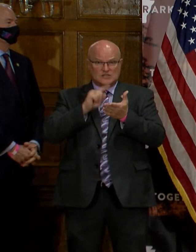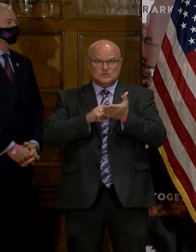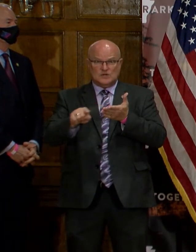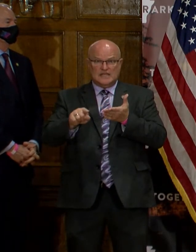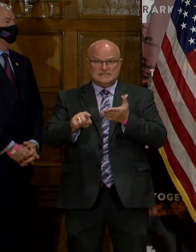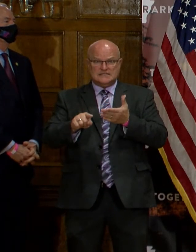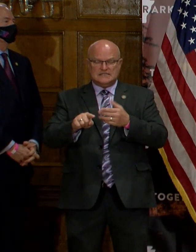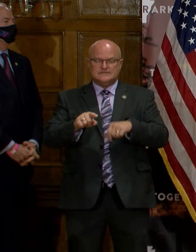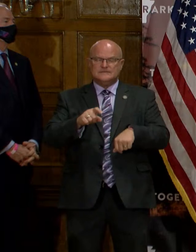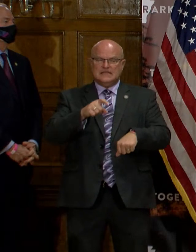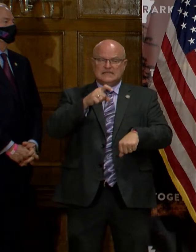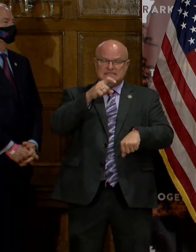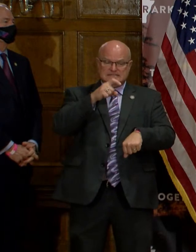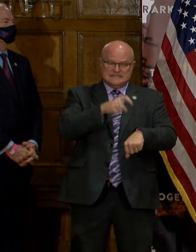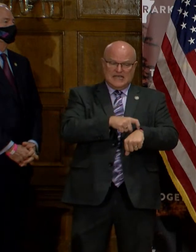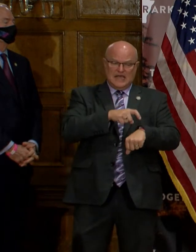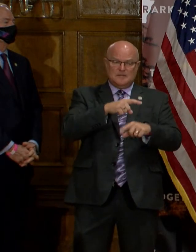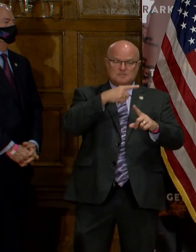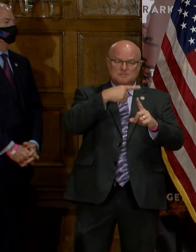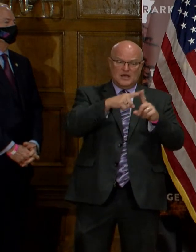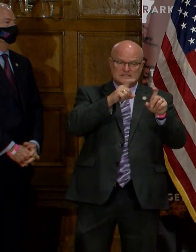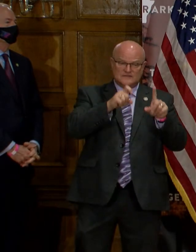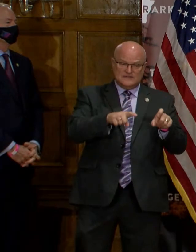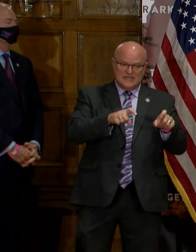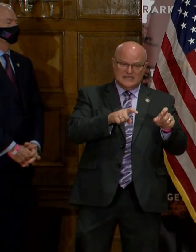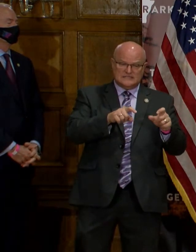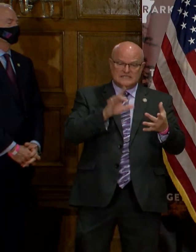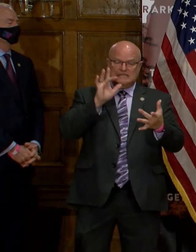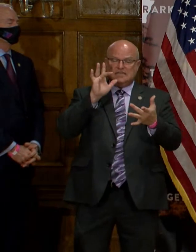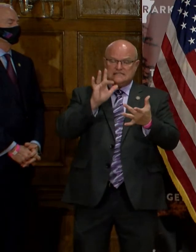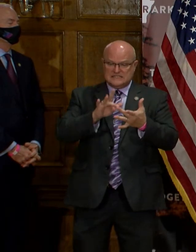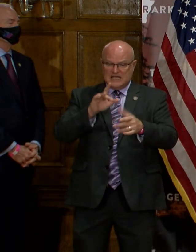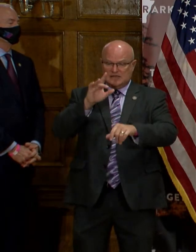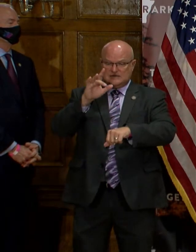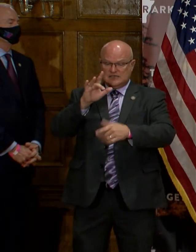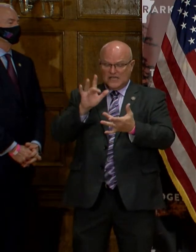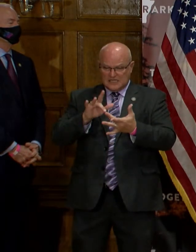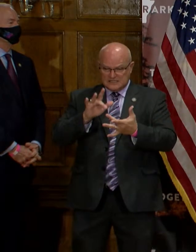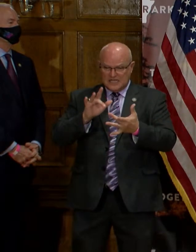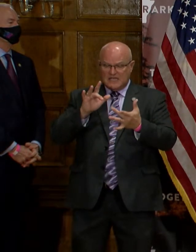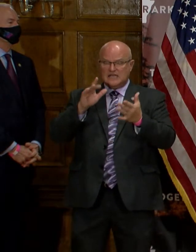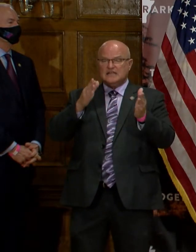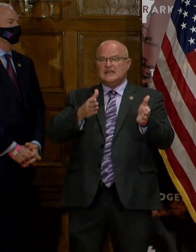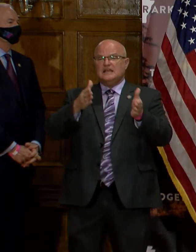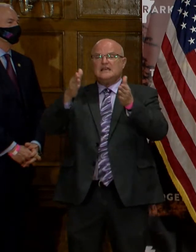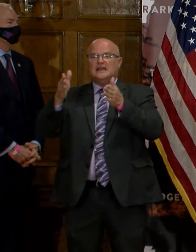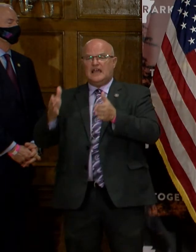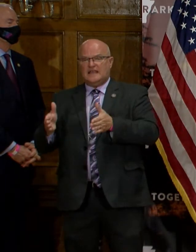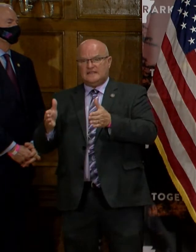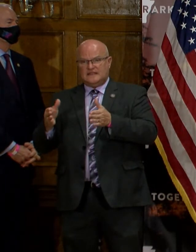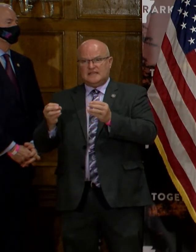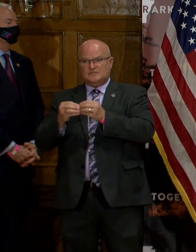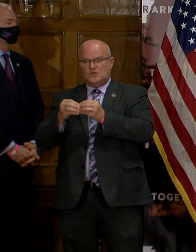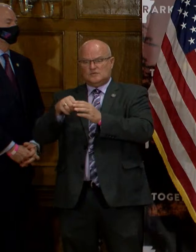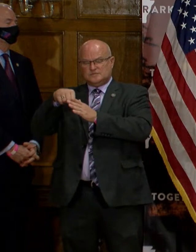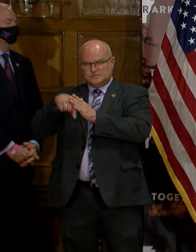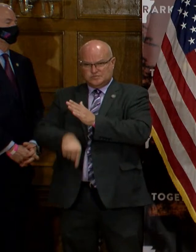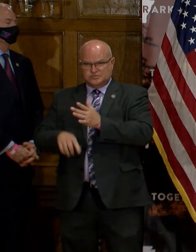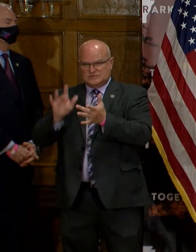is time from positive test, time to first contact, and then a deeper